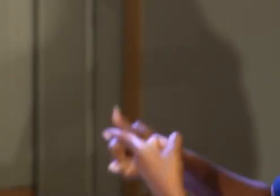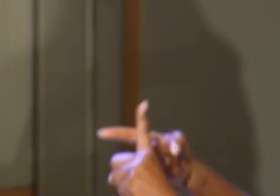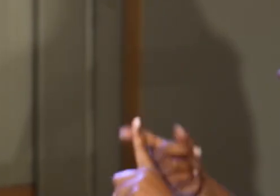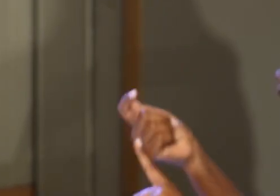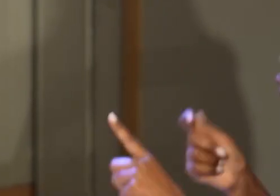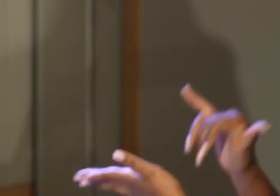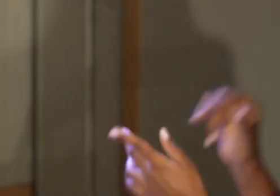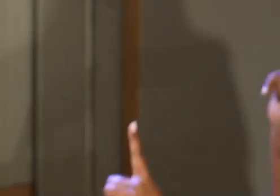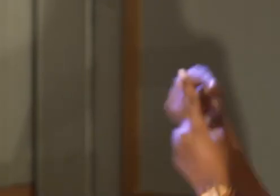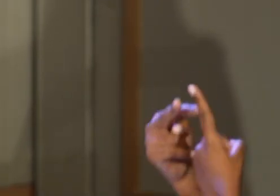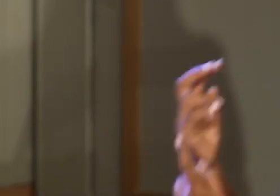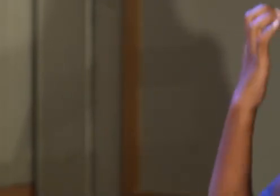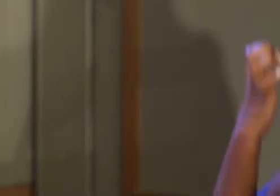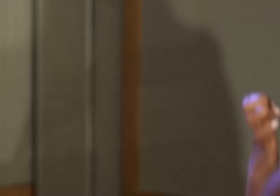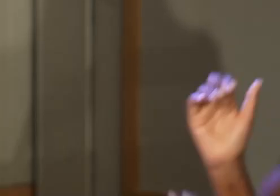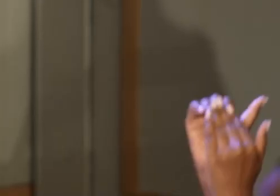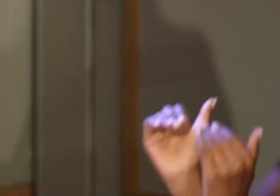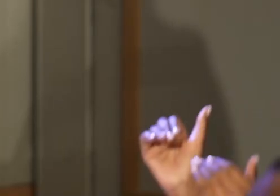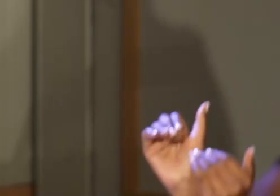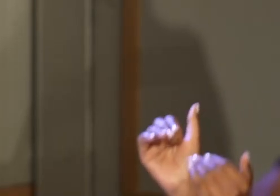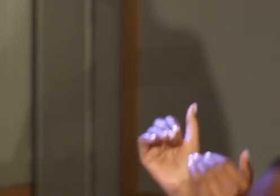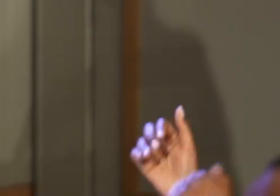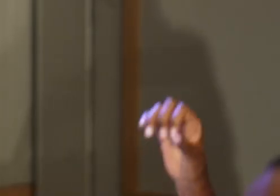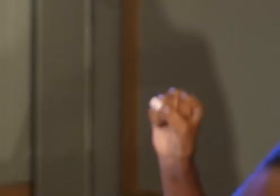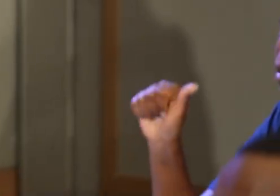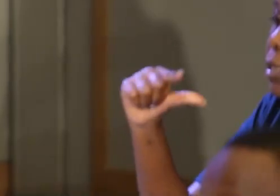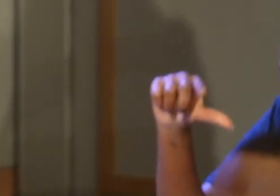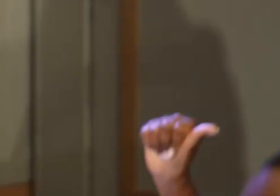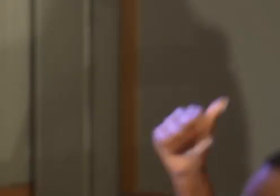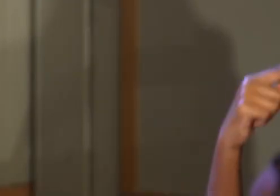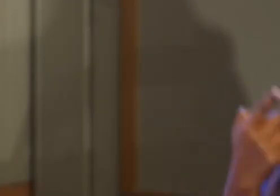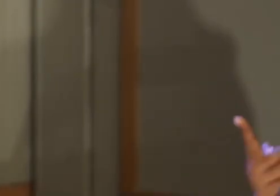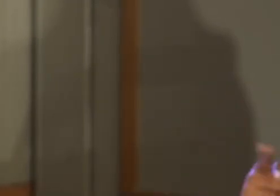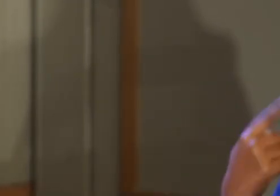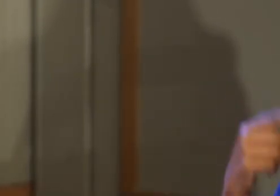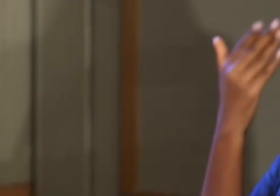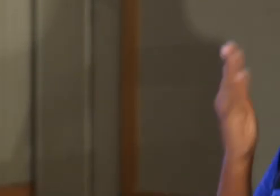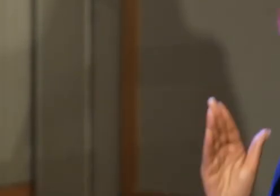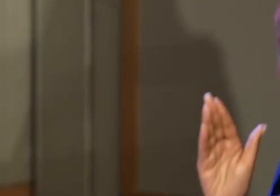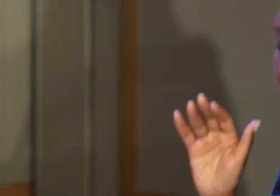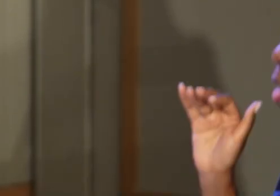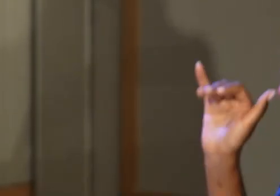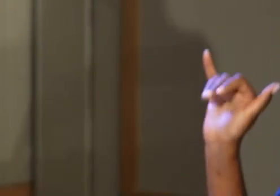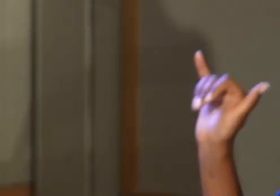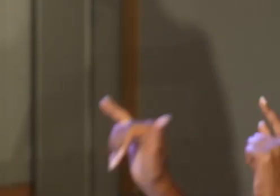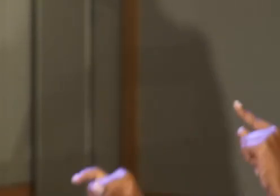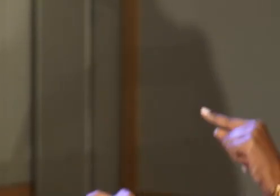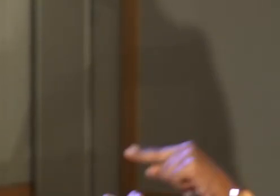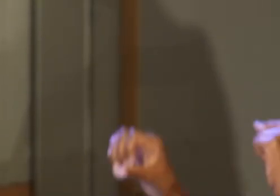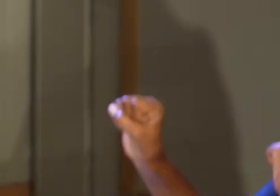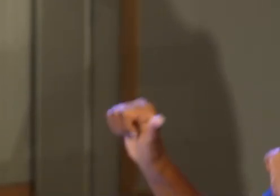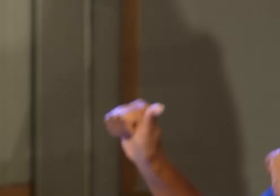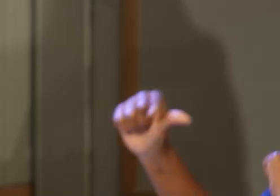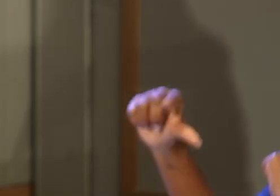that perspective on a European level. The SAGA, for those who don't know that intimately, it was